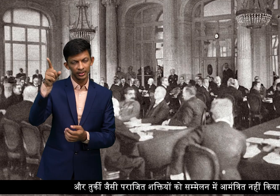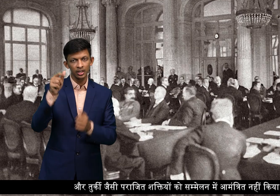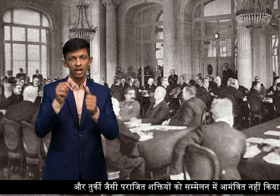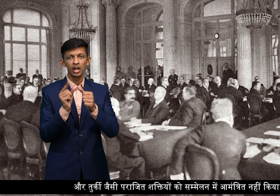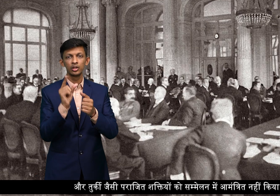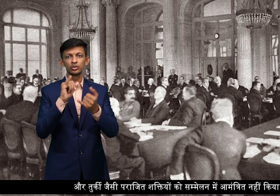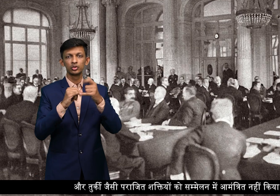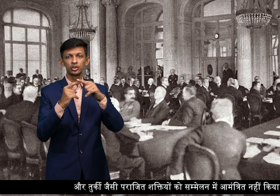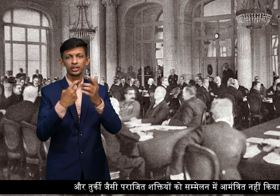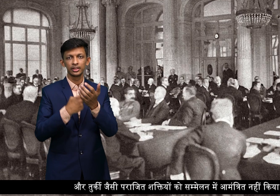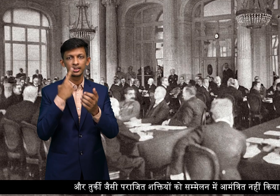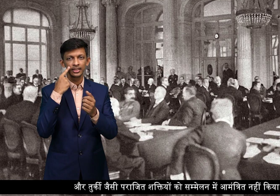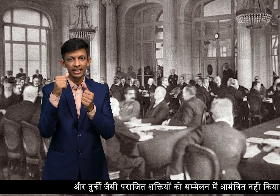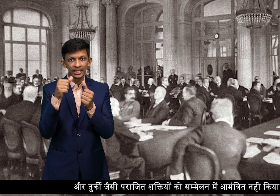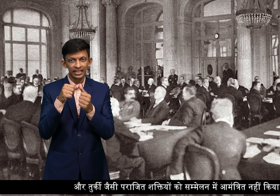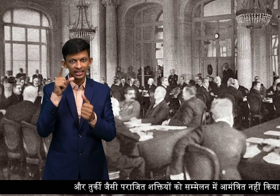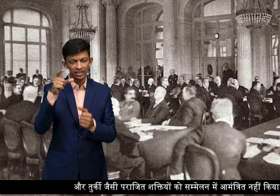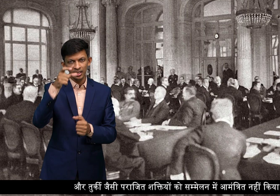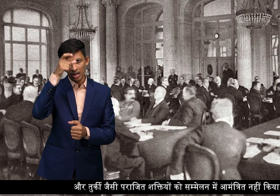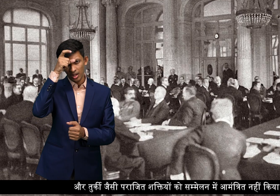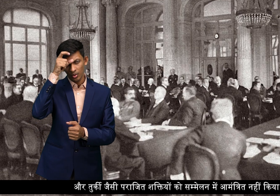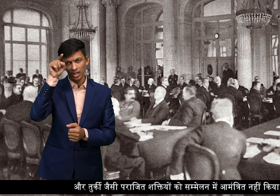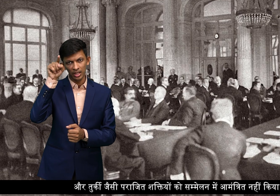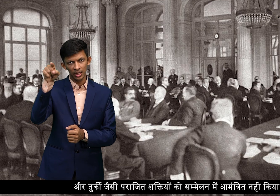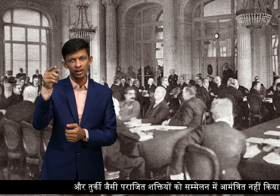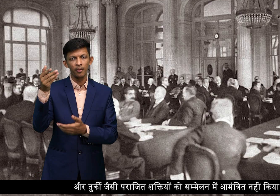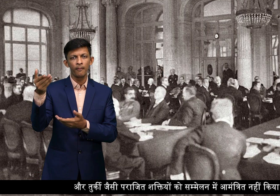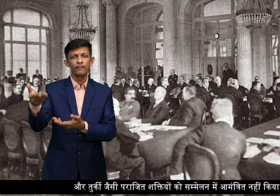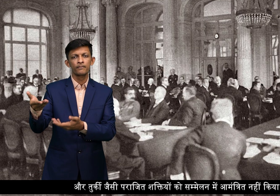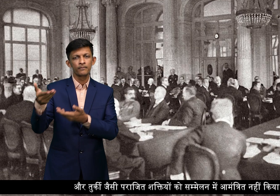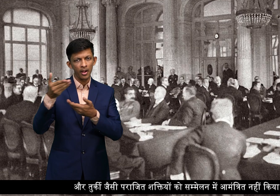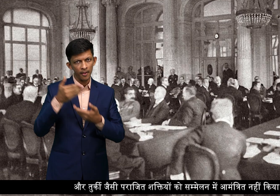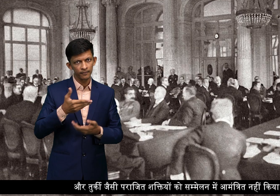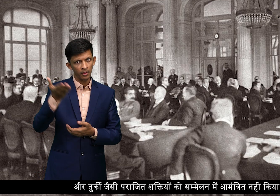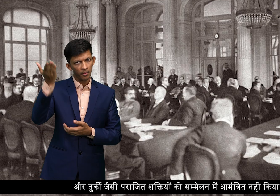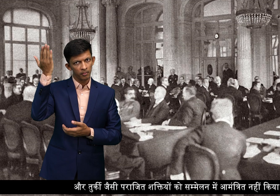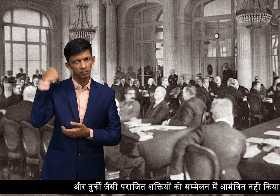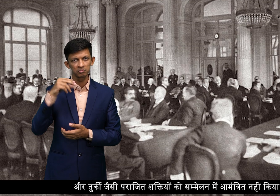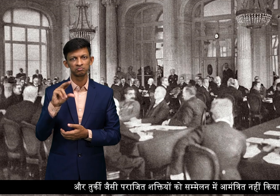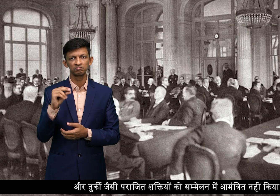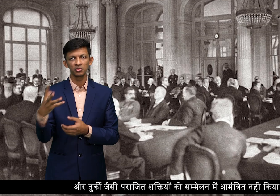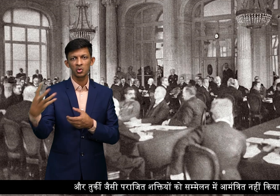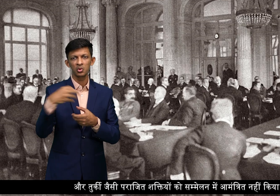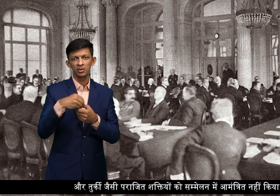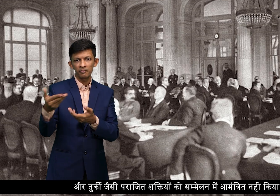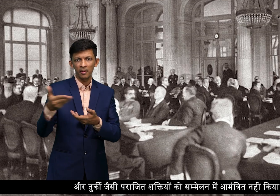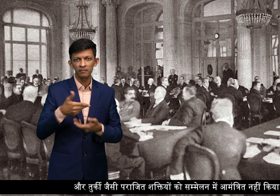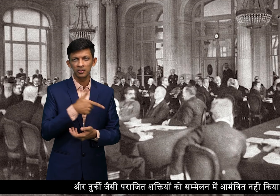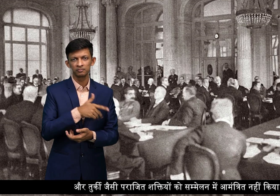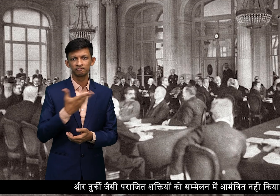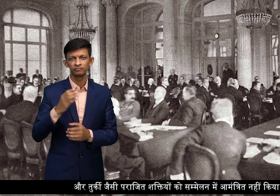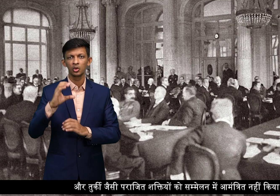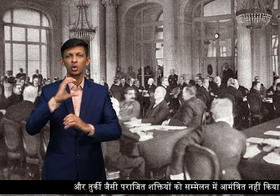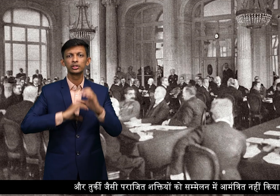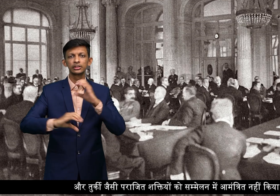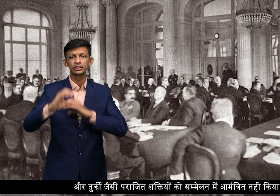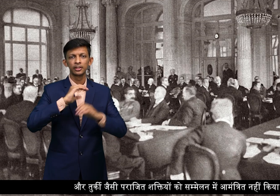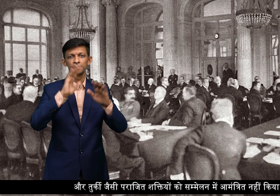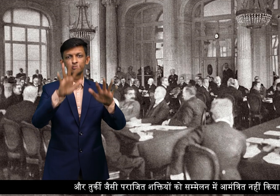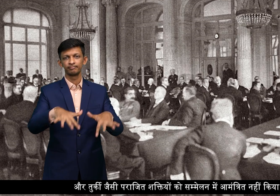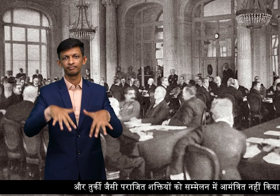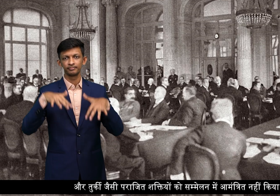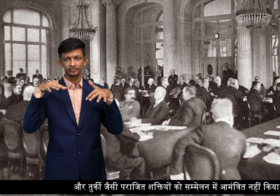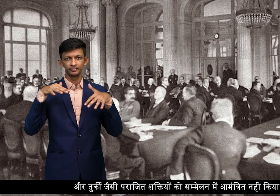Germany, Austria, and Turkey were not invited to the